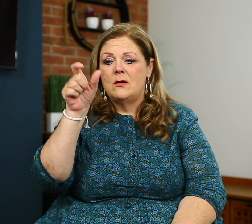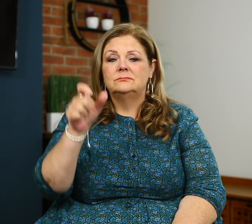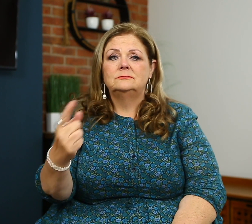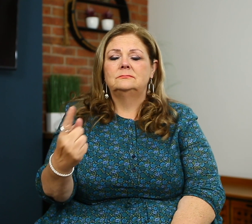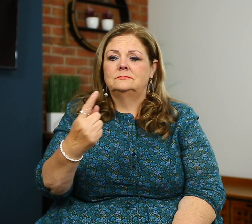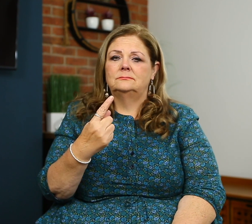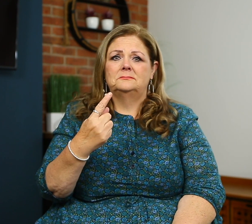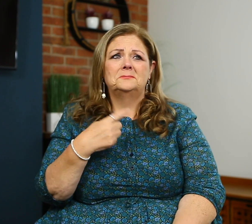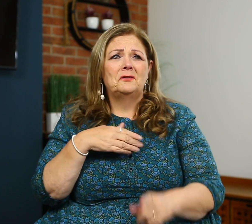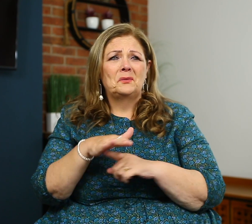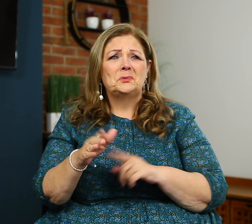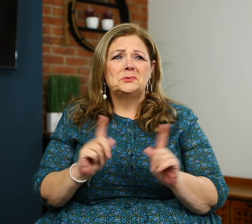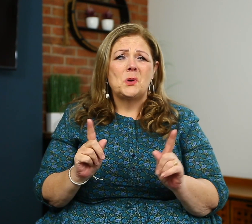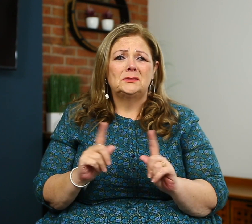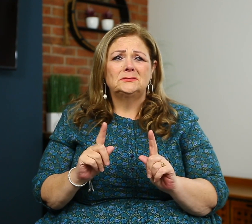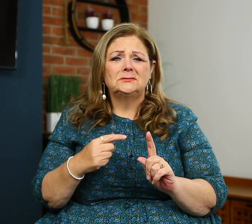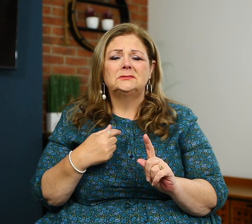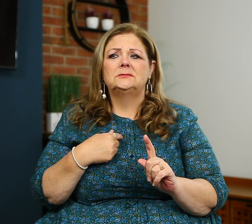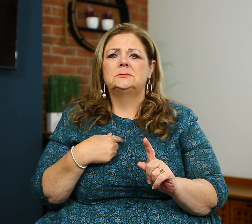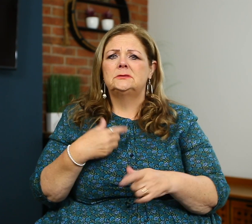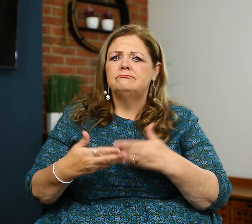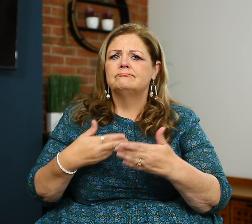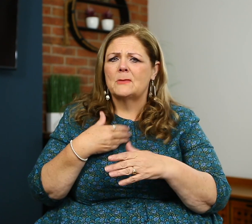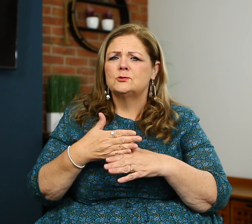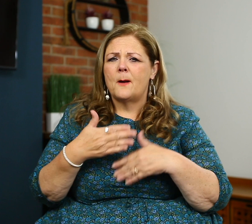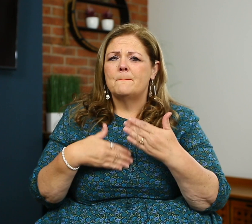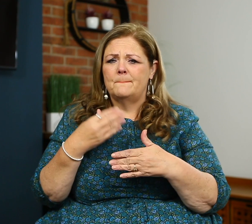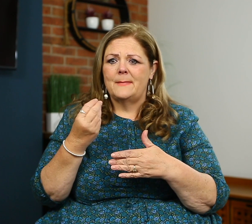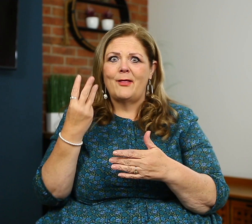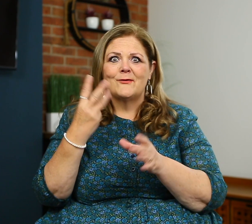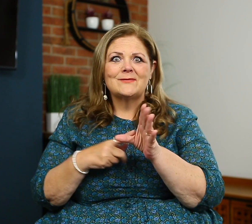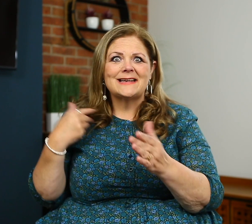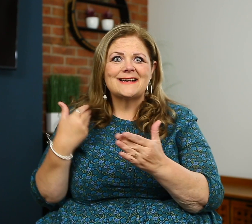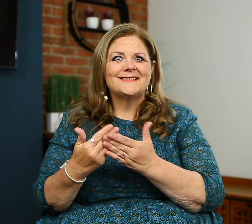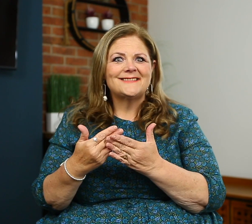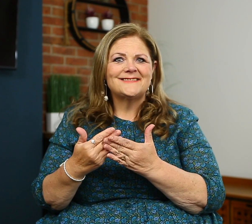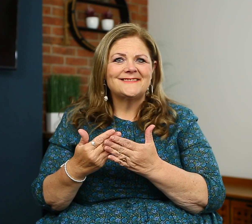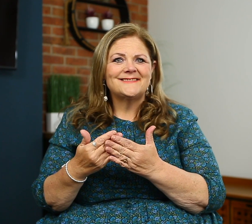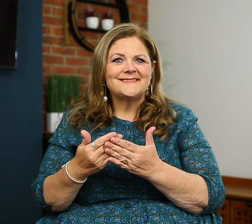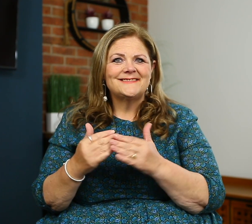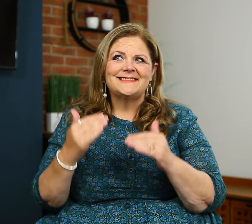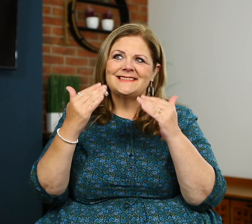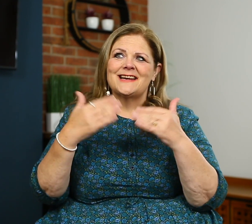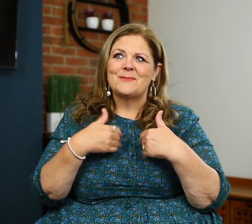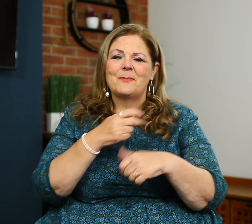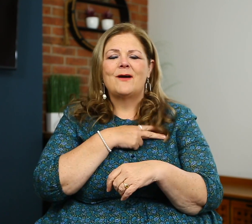to me unsure of what to do. So I explained that I've been a wellbeing officer now for 3 years, and it's